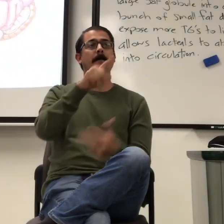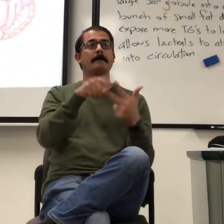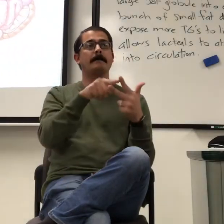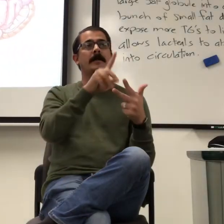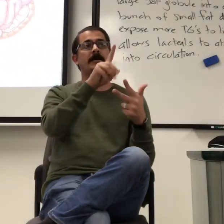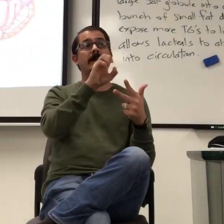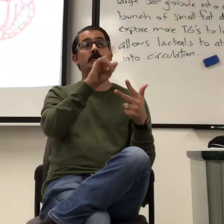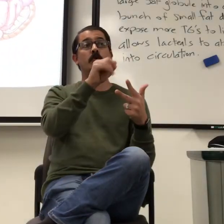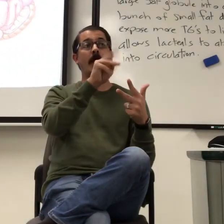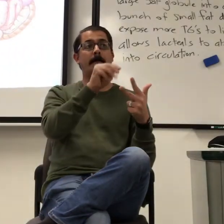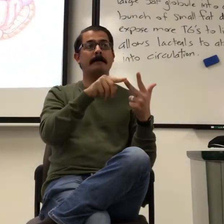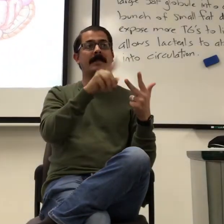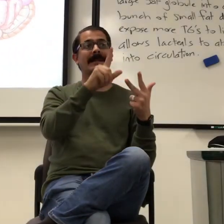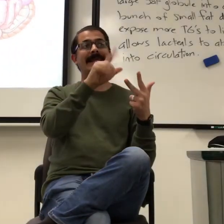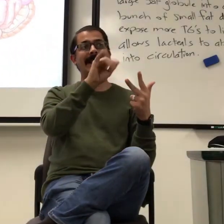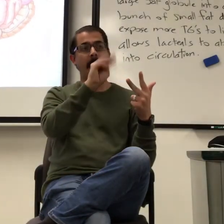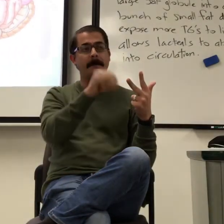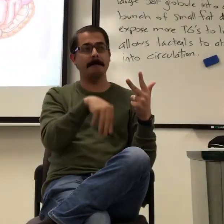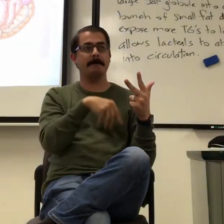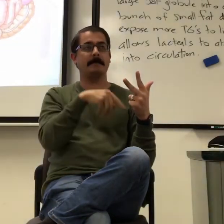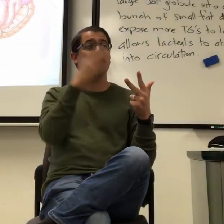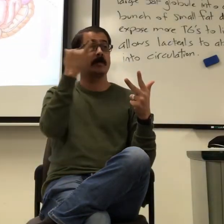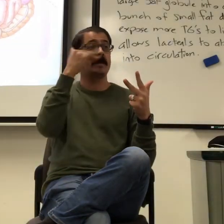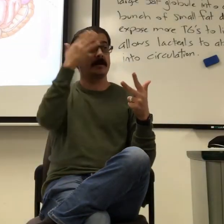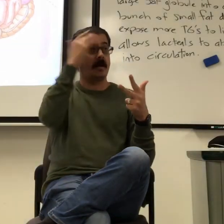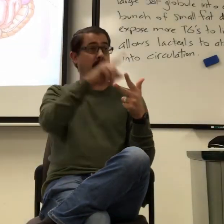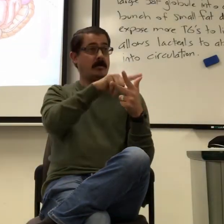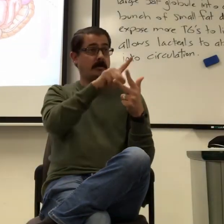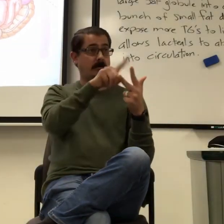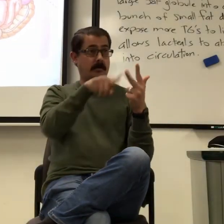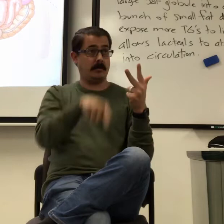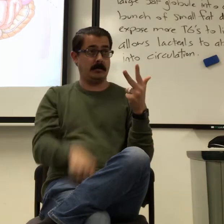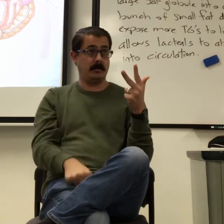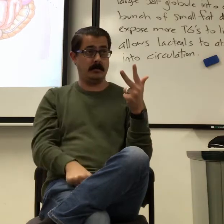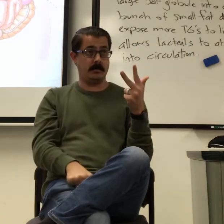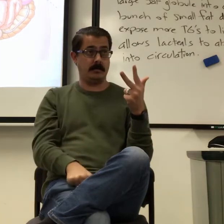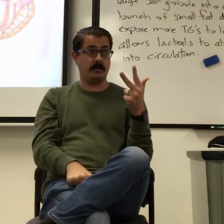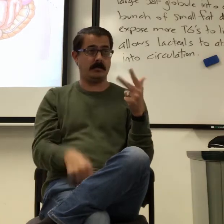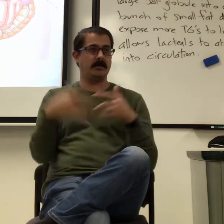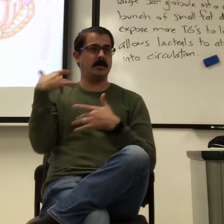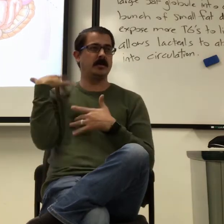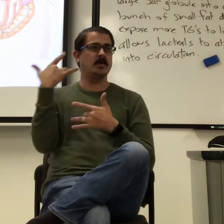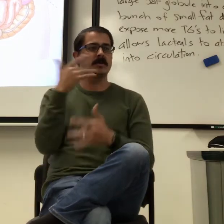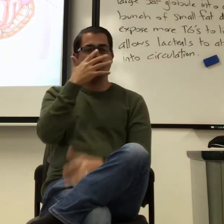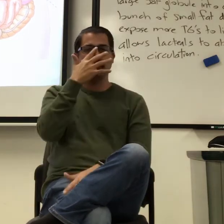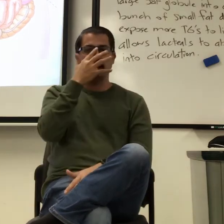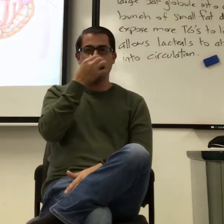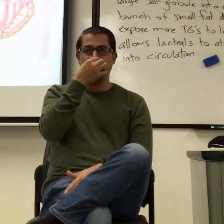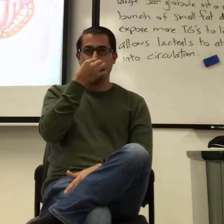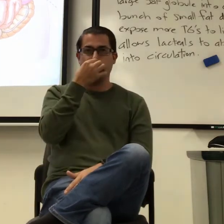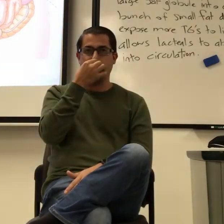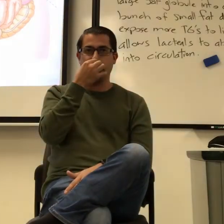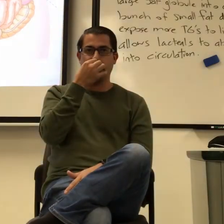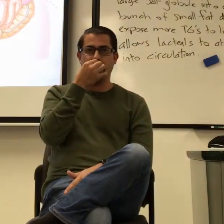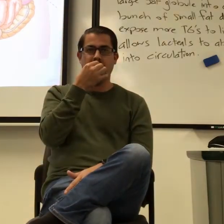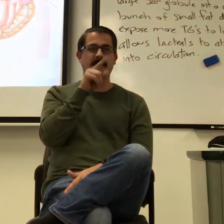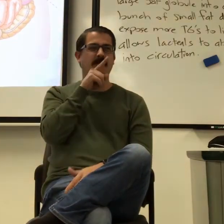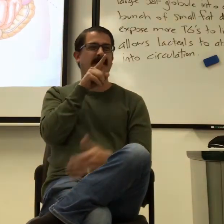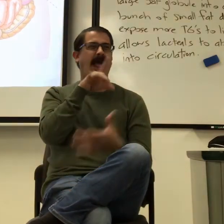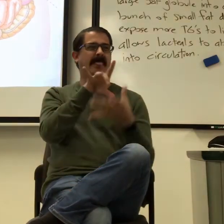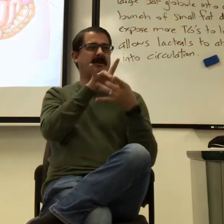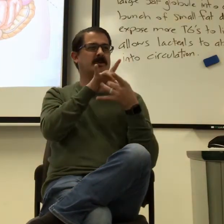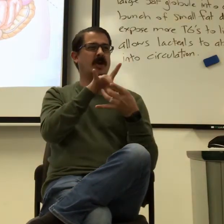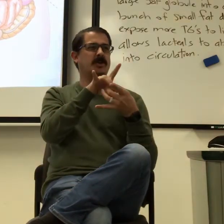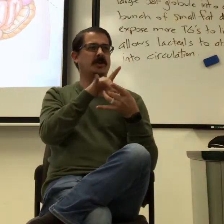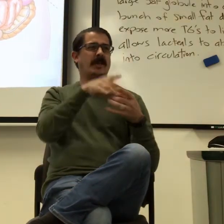jejunum, then ileum. And you are expected to know the difference. We usually tag it kind of at the juncture, so